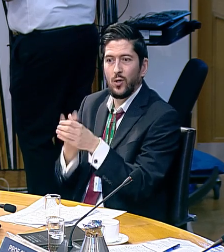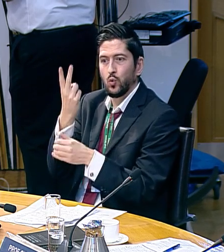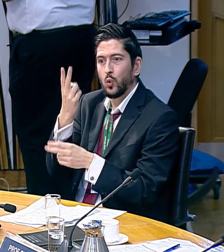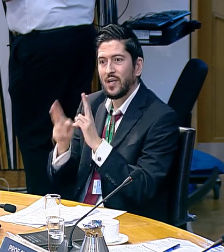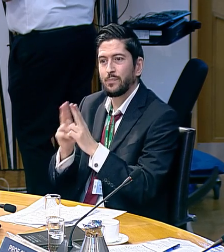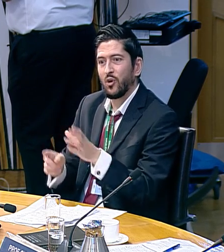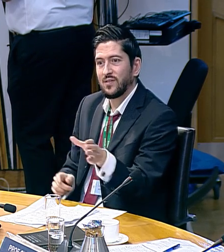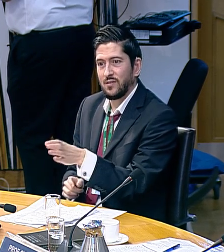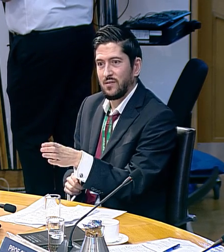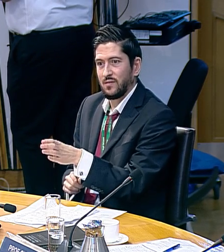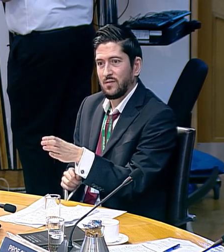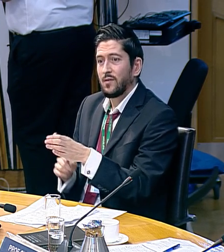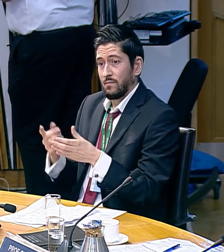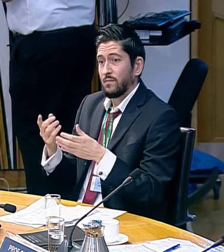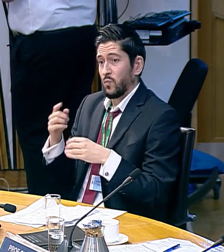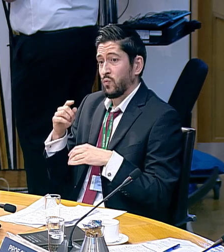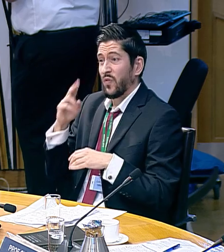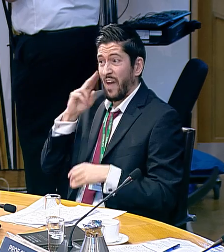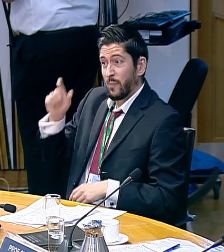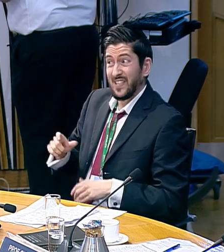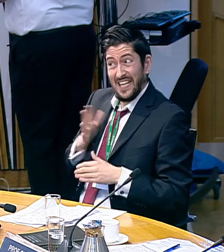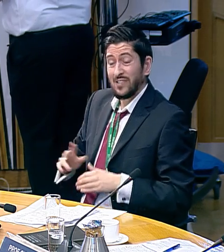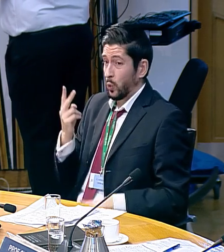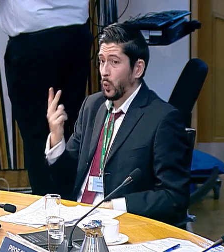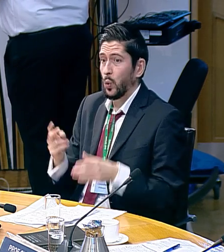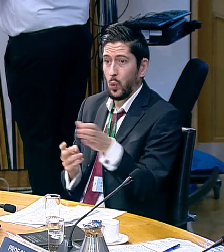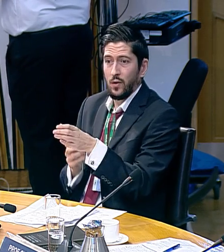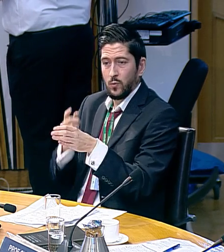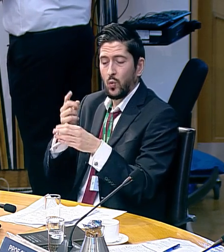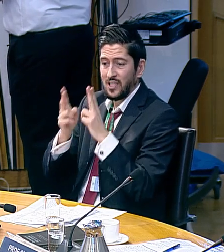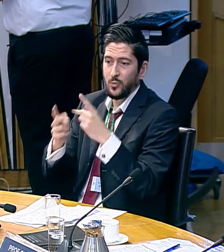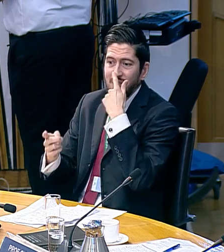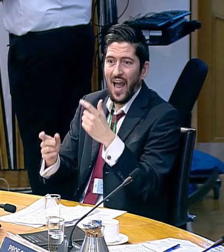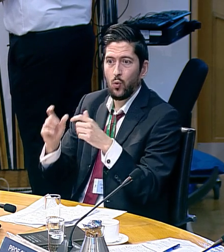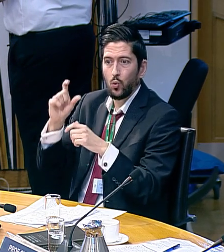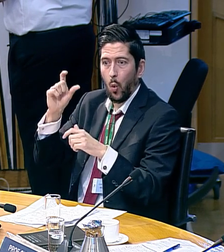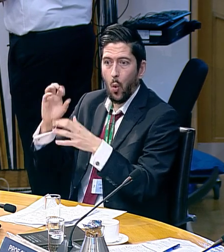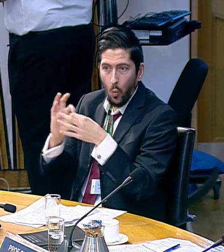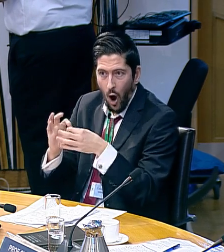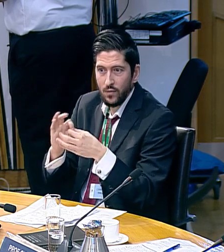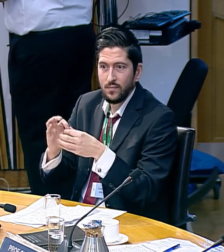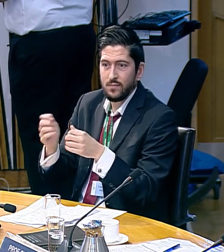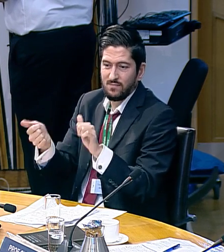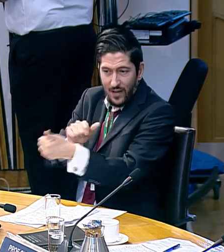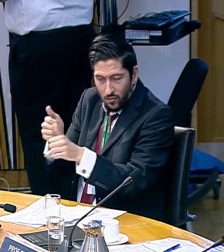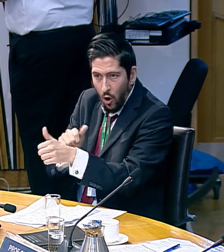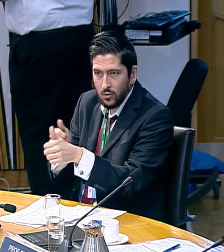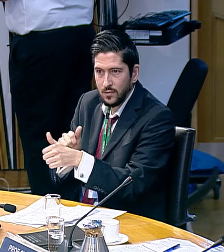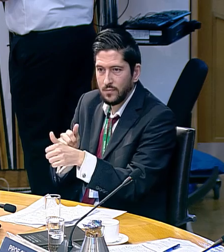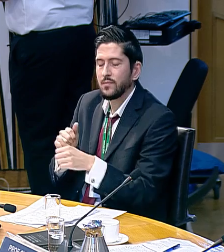meetings and situations like this, we'd always have two interpreters to work with a deaf person so that they can work together, they can